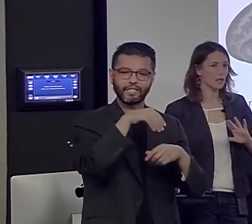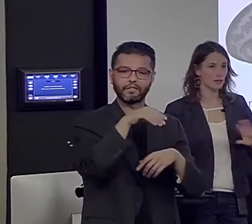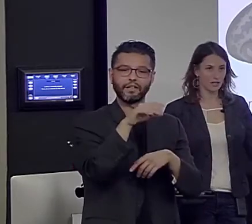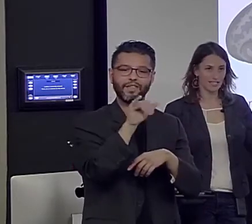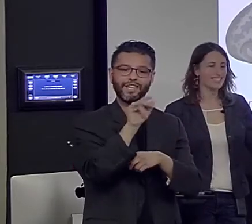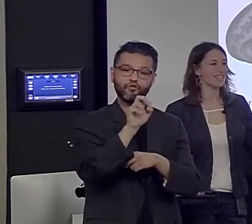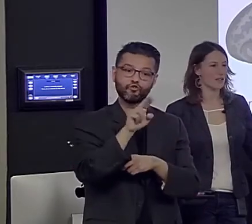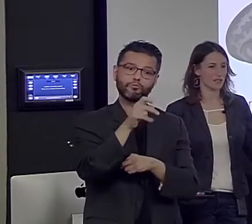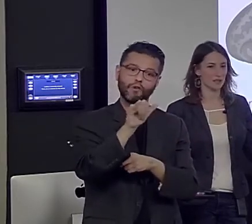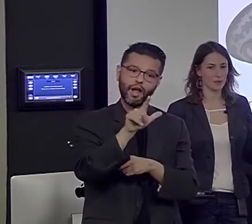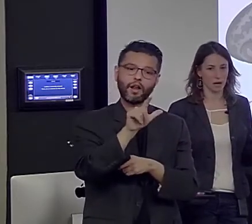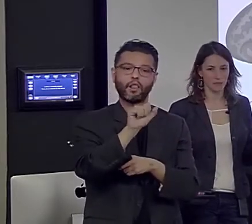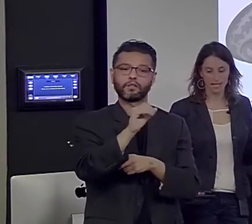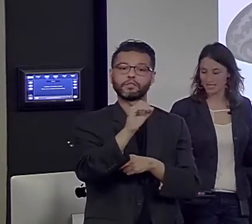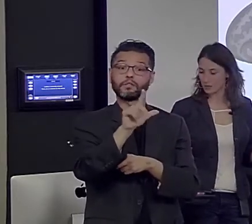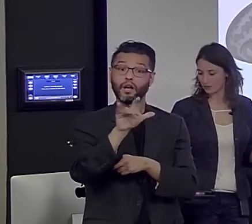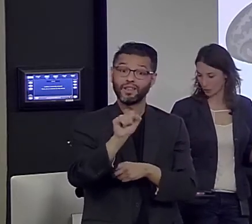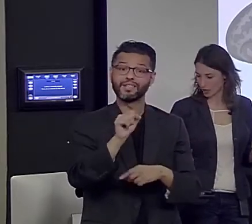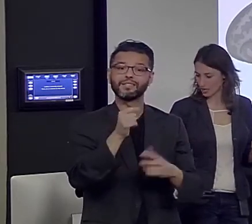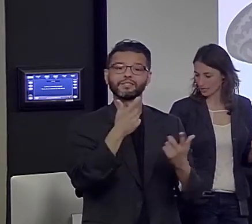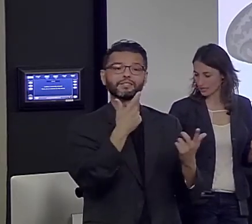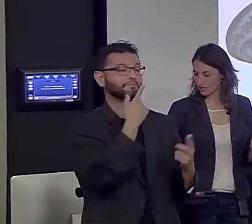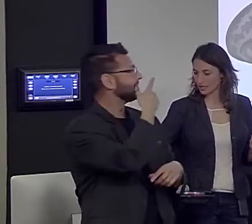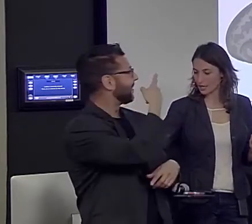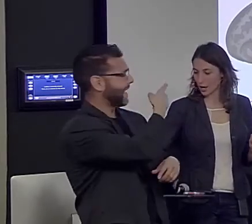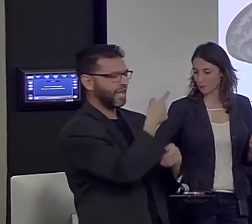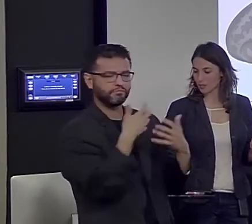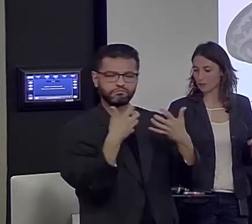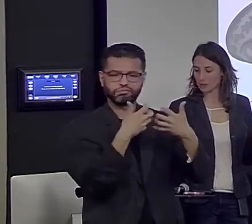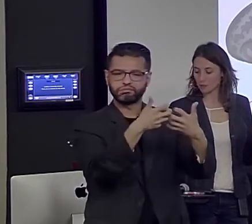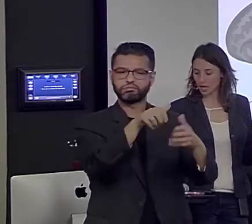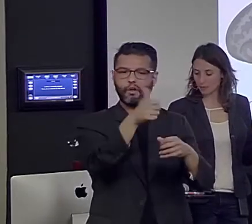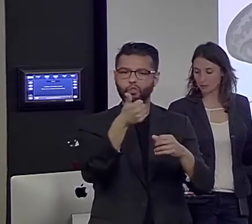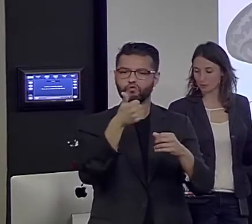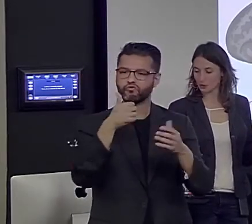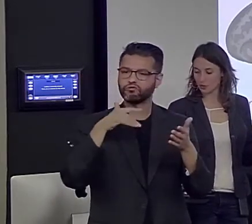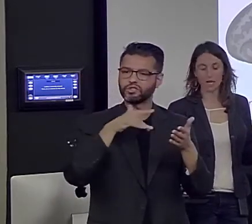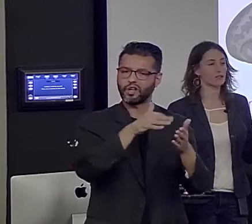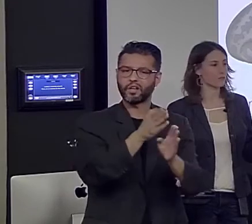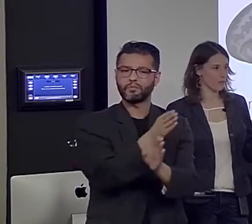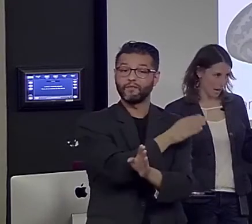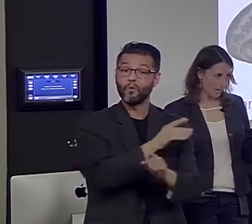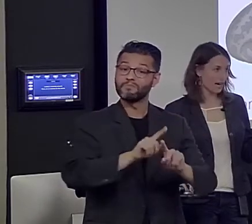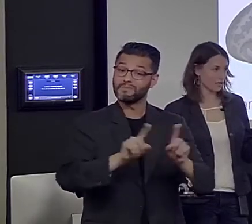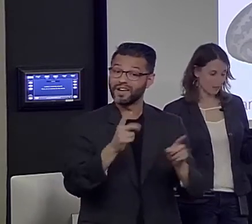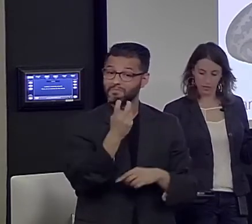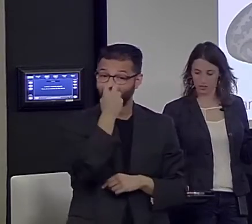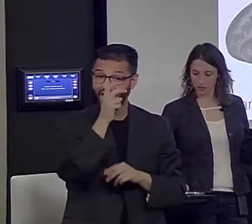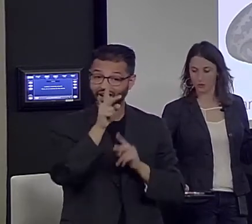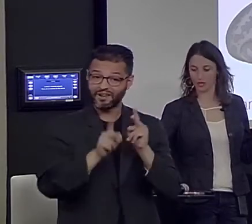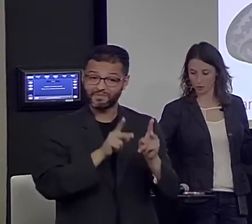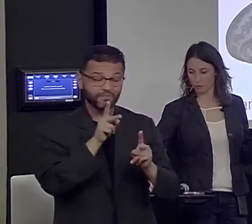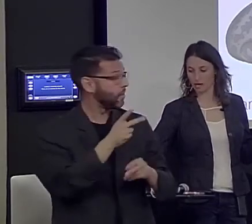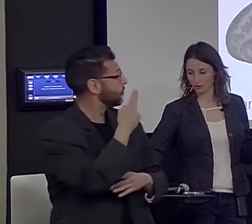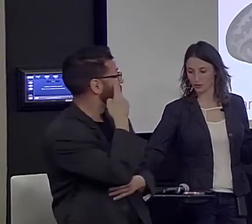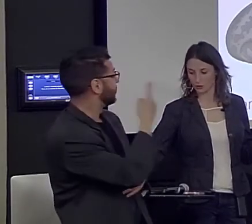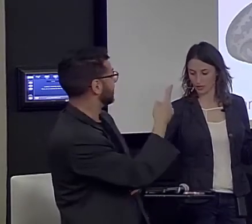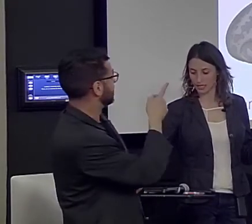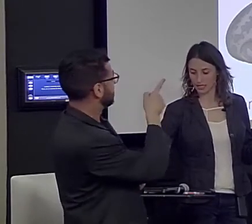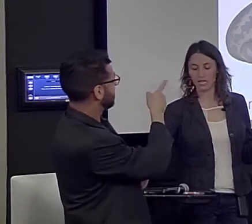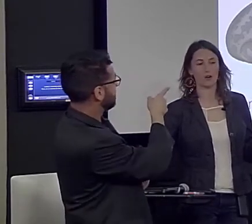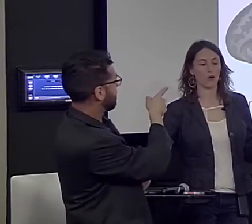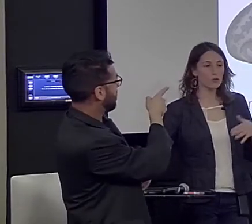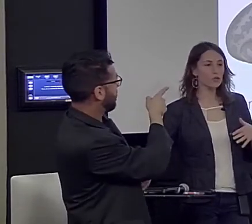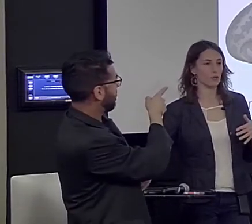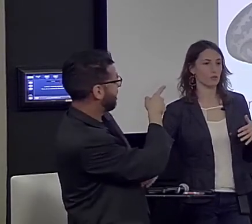of various other studies before us. But in blind people, you get that activation, so the intraparietal